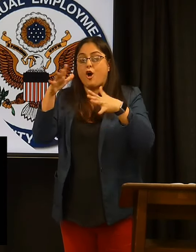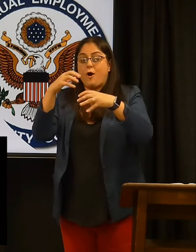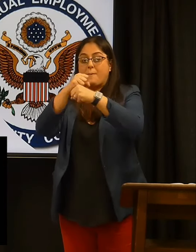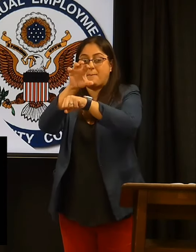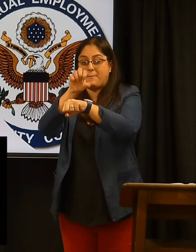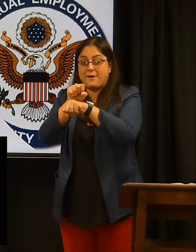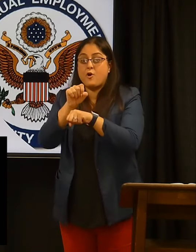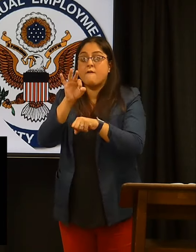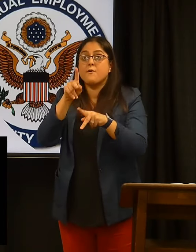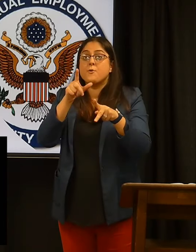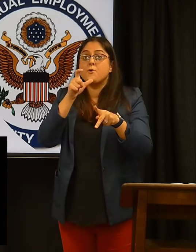on the phone.